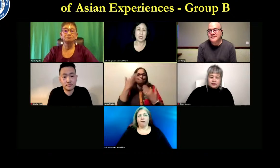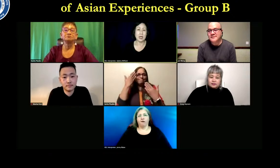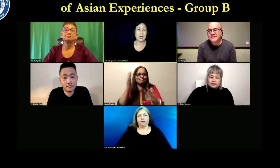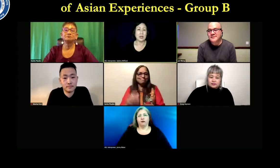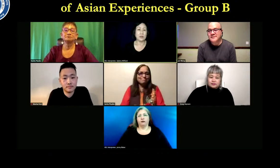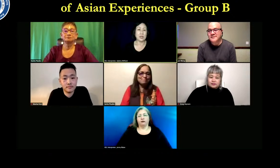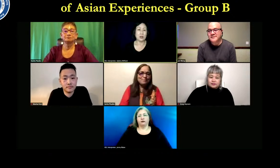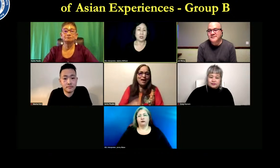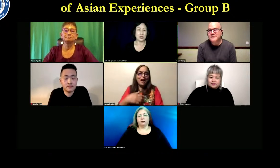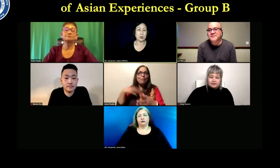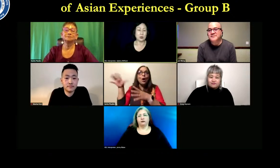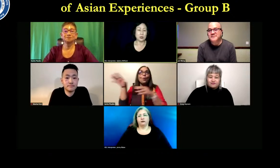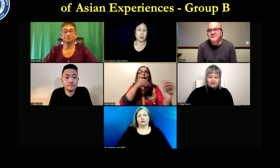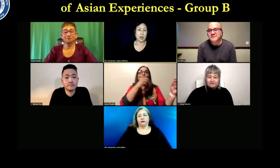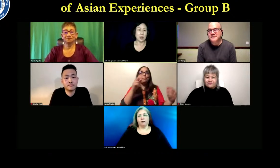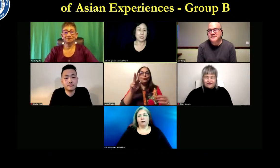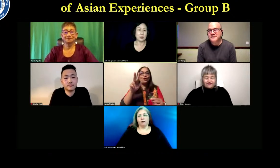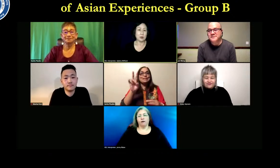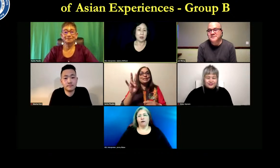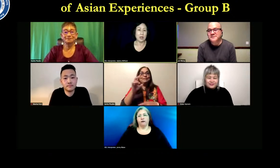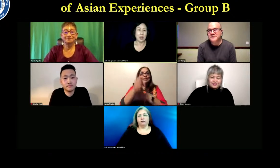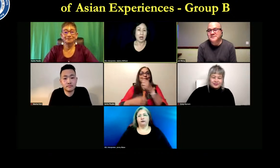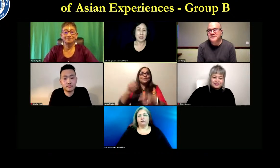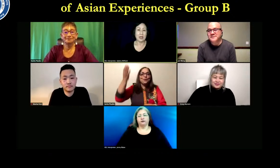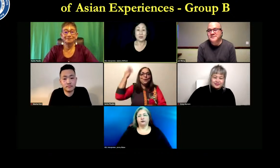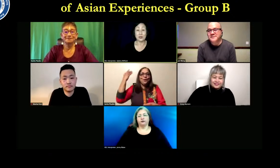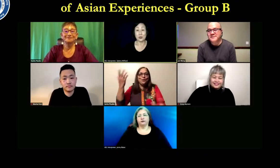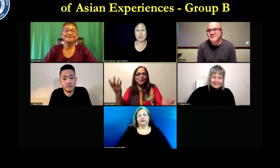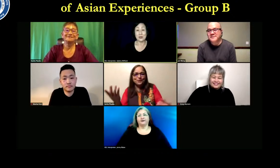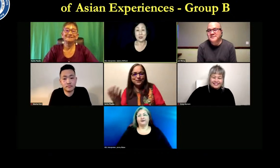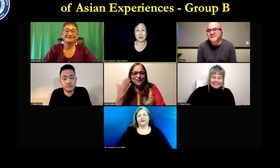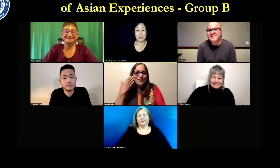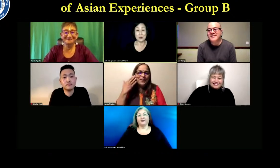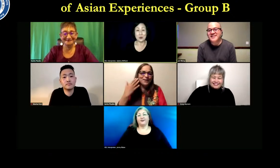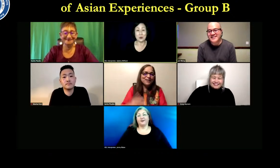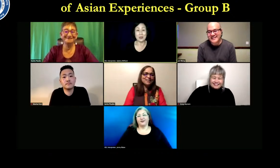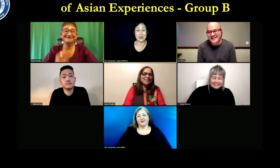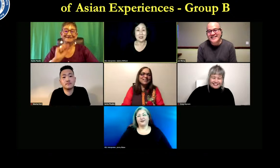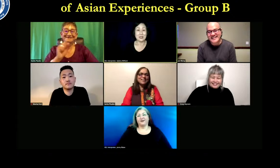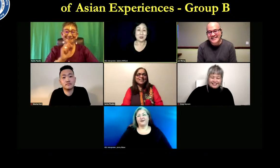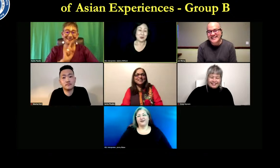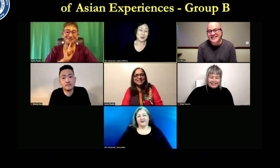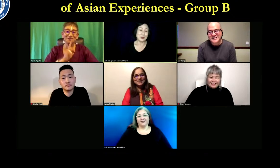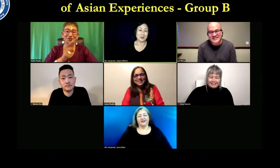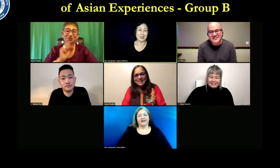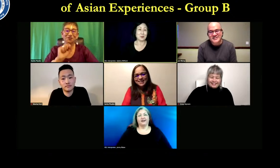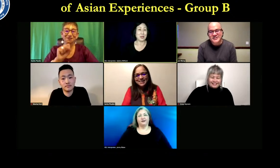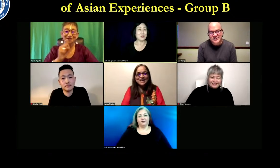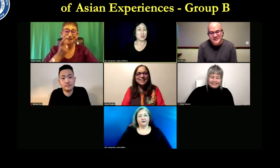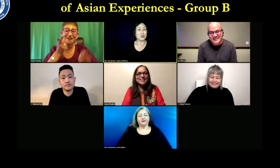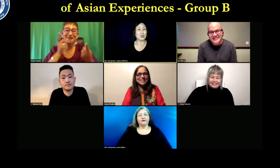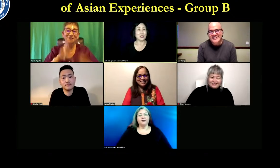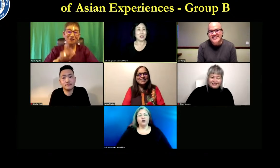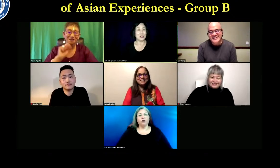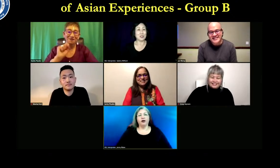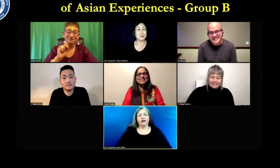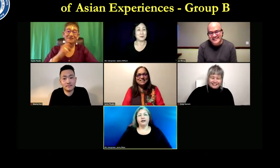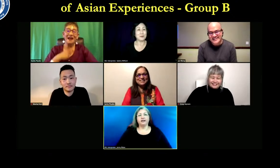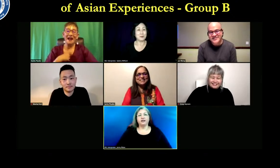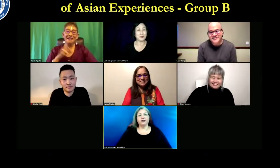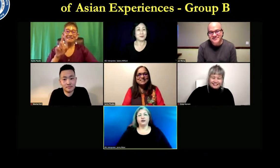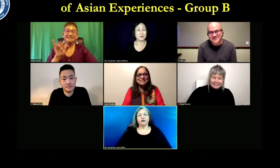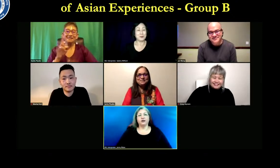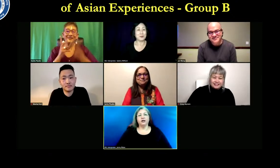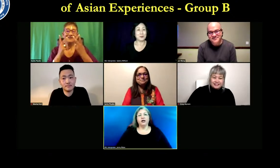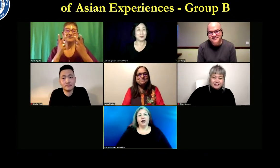currently, if Saturday is included or not. I left 37 years ago, so things may have changed. Right,